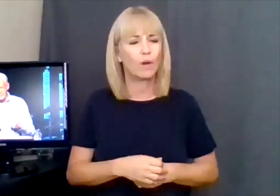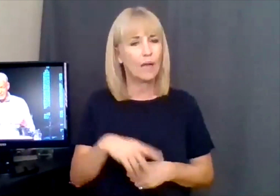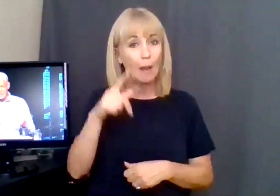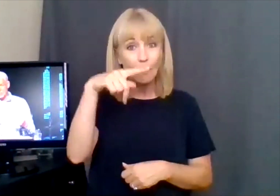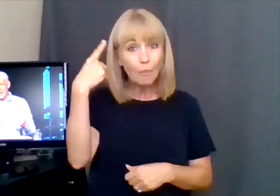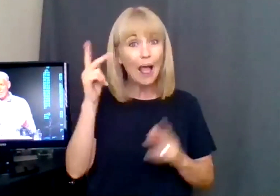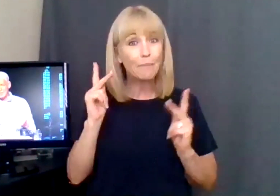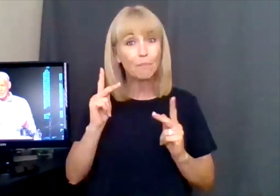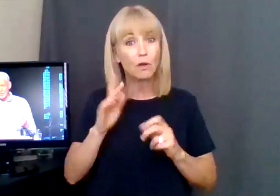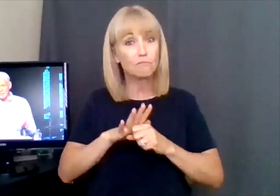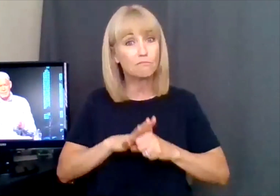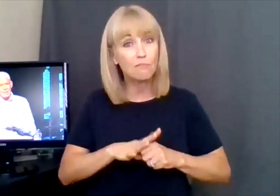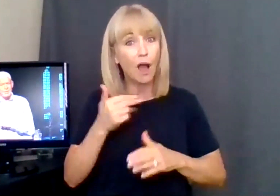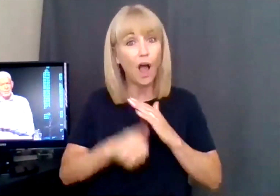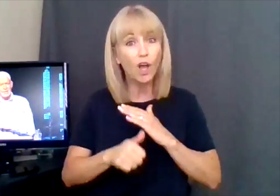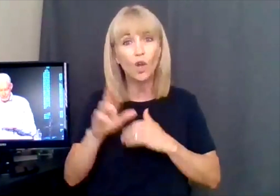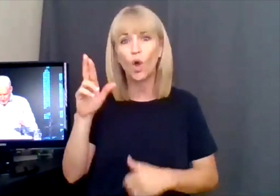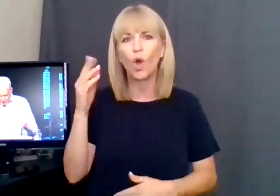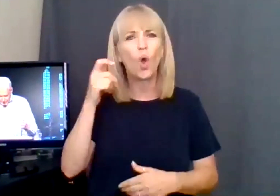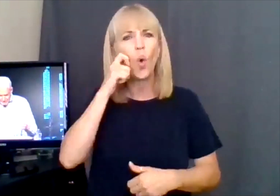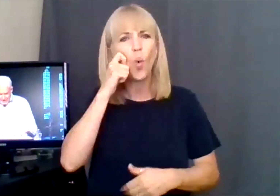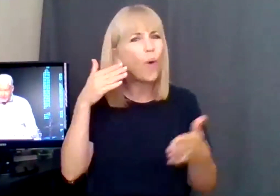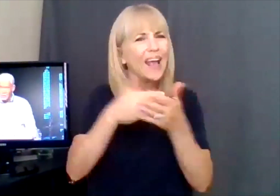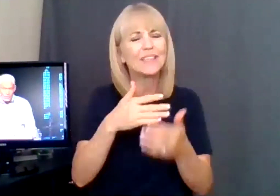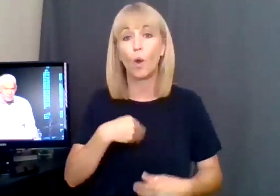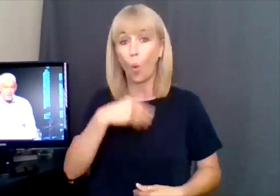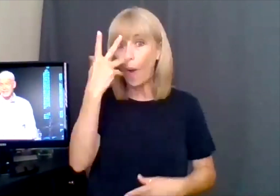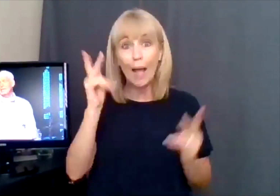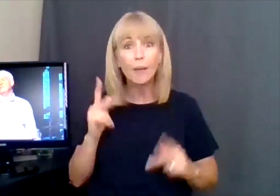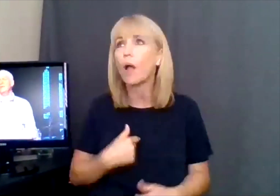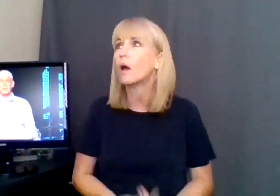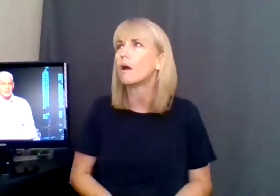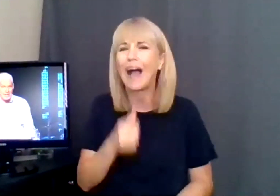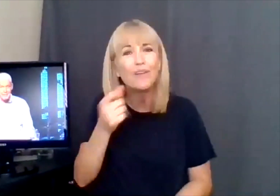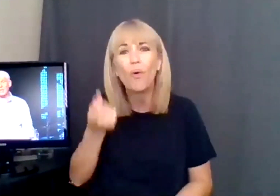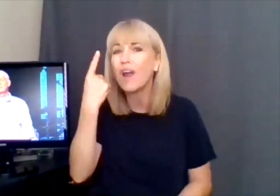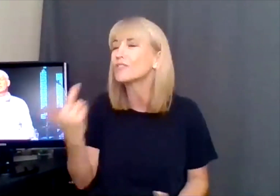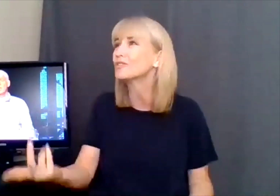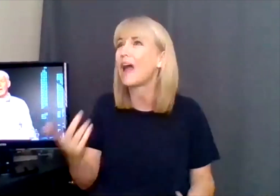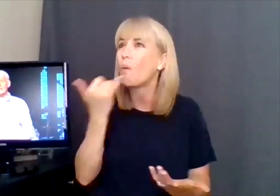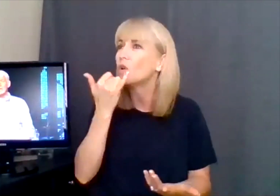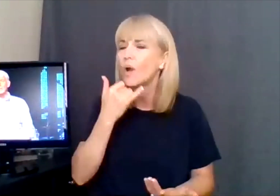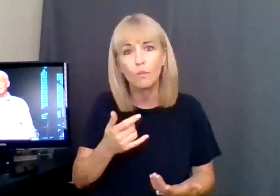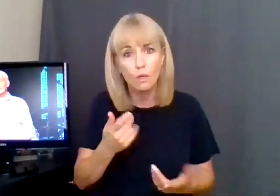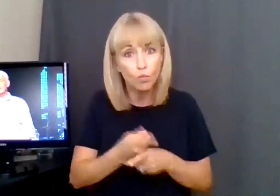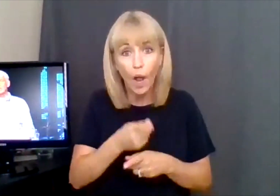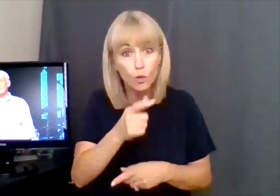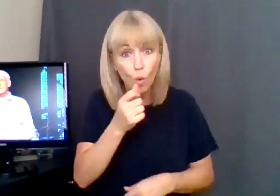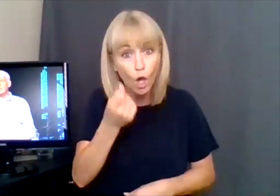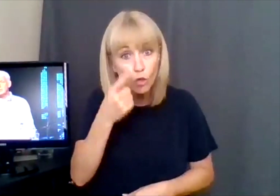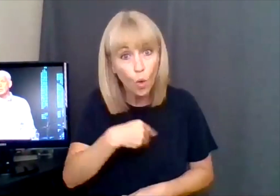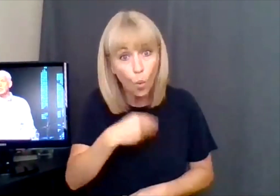racism, and sometimes as whites will say, we don't get it, we don't understand, and of course you don't get it, of course you don't understand because you're white. But instead